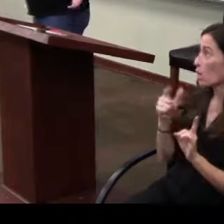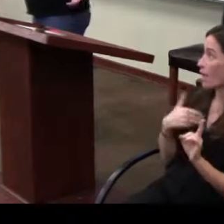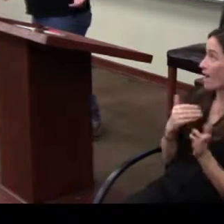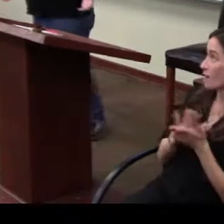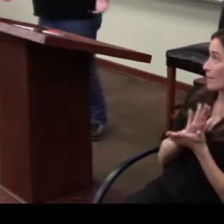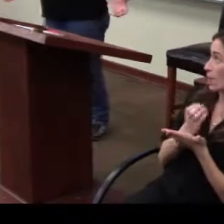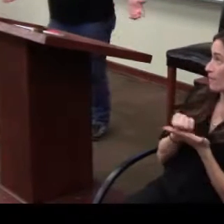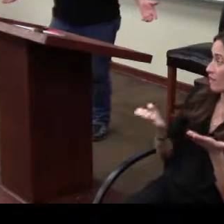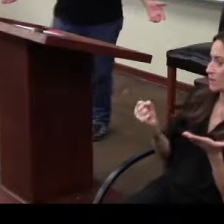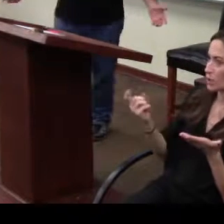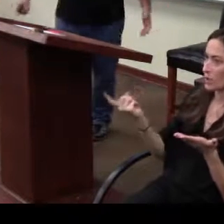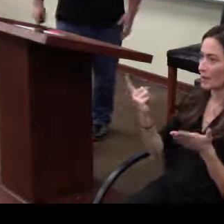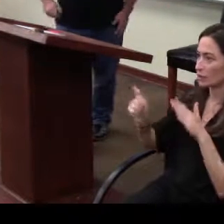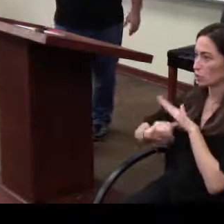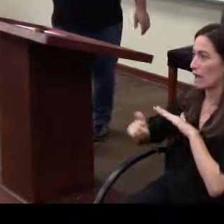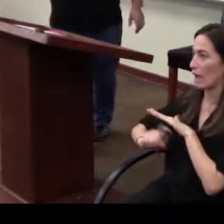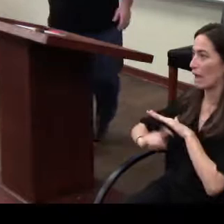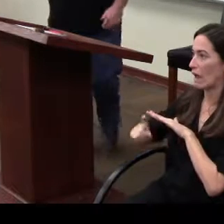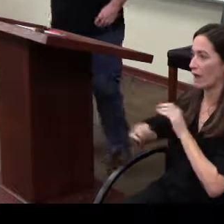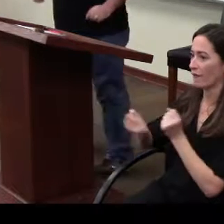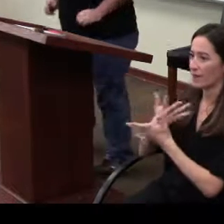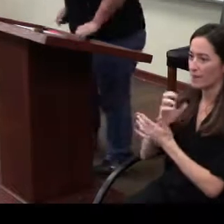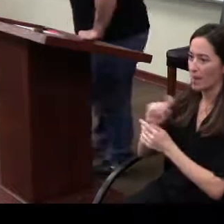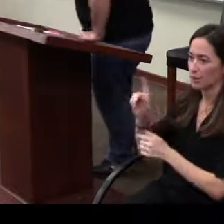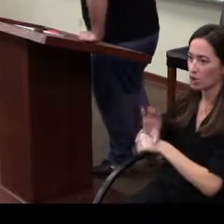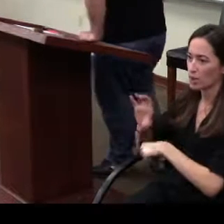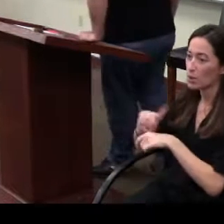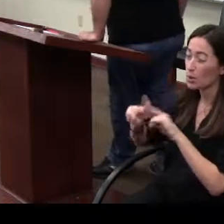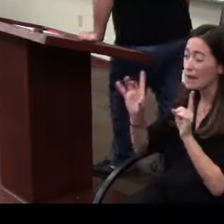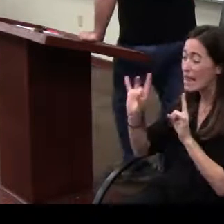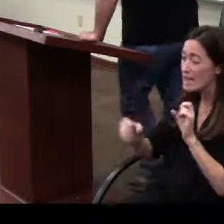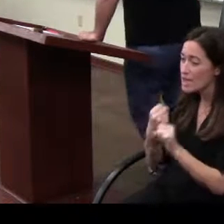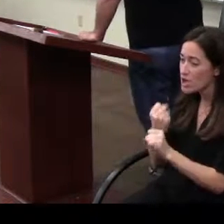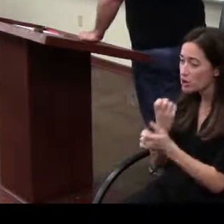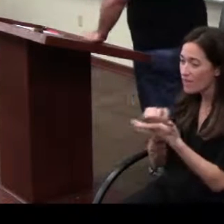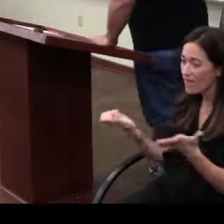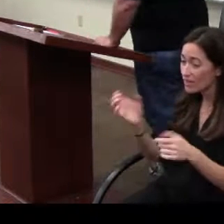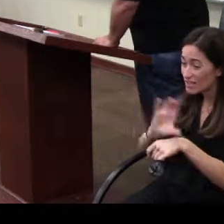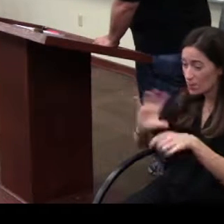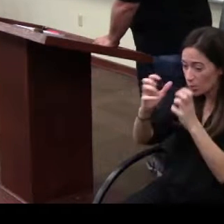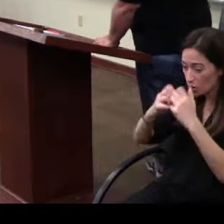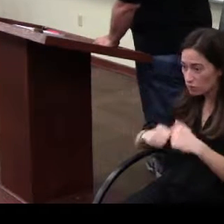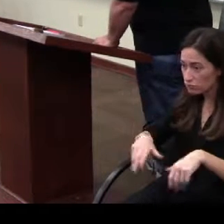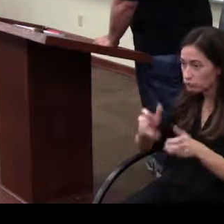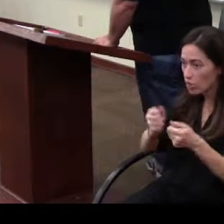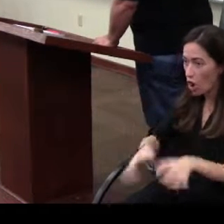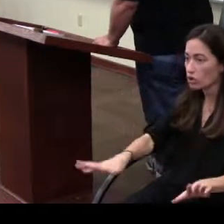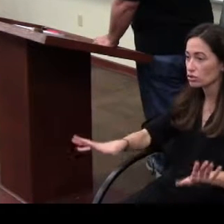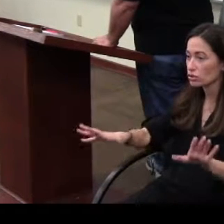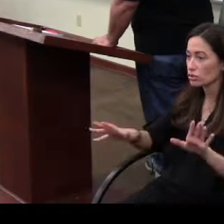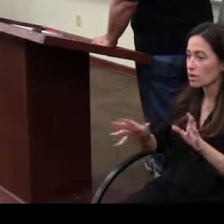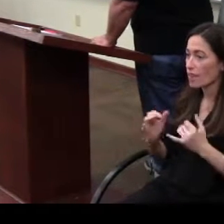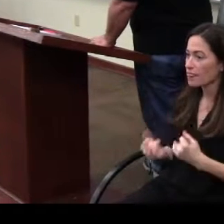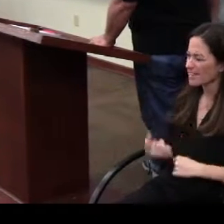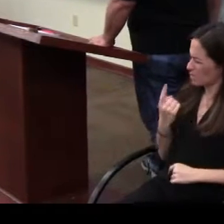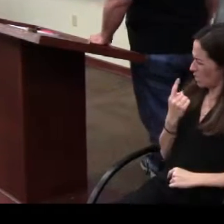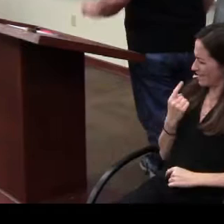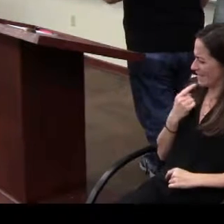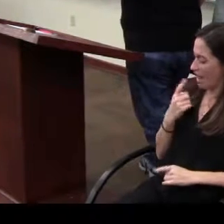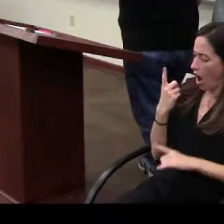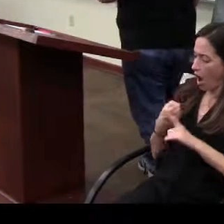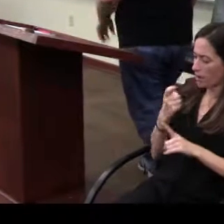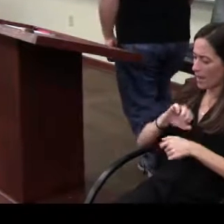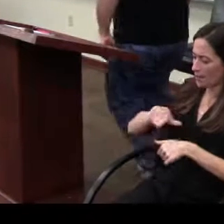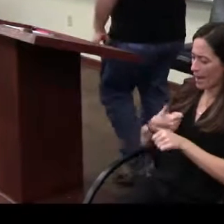somebody's going to be rescanning all of this stuff, right? But 8 years of evidence lost, all right? And this is what gets me on this one. The